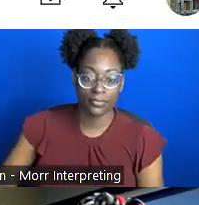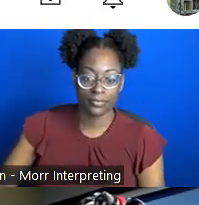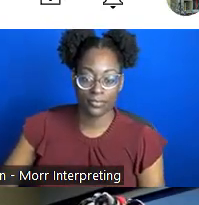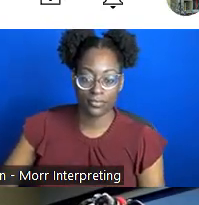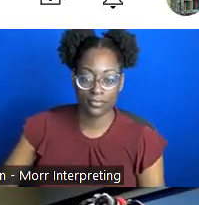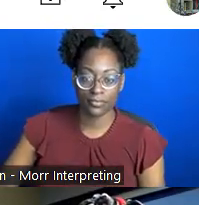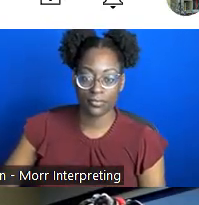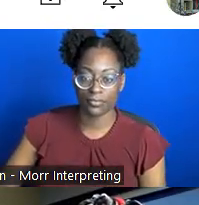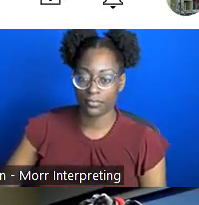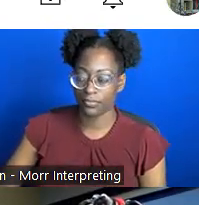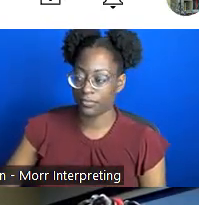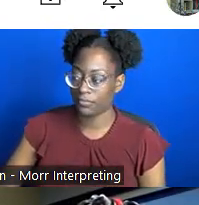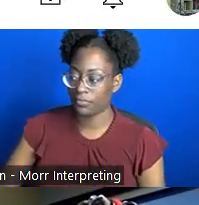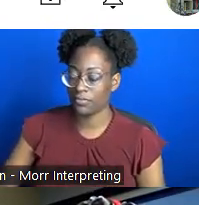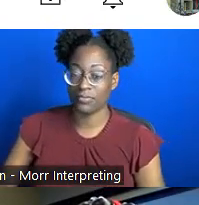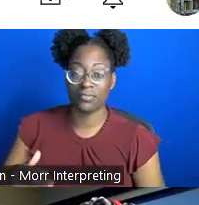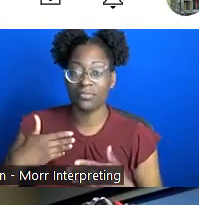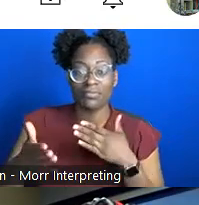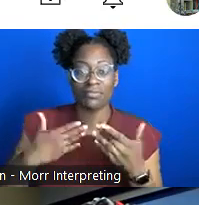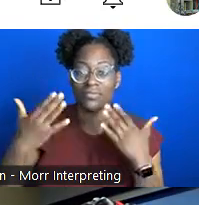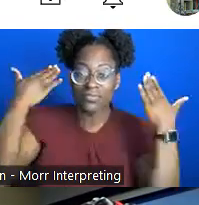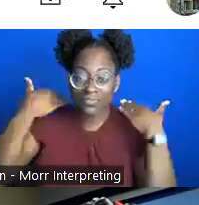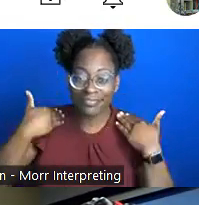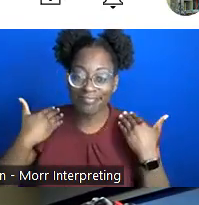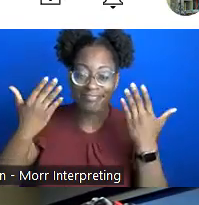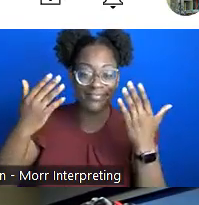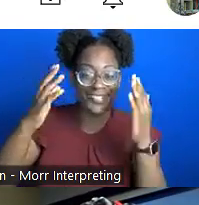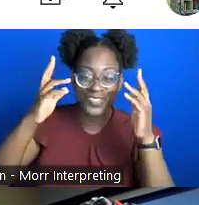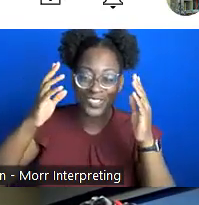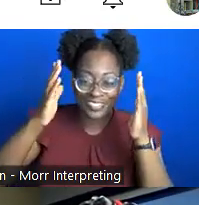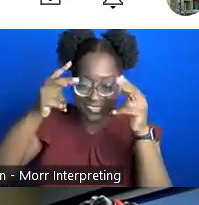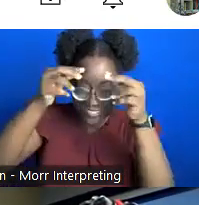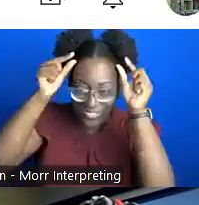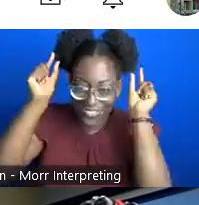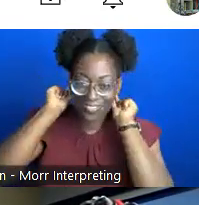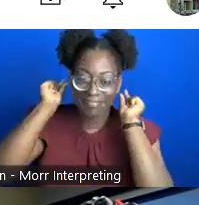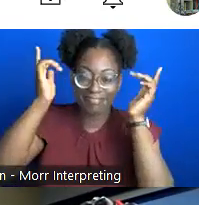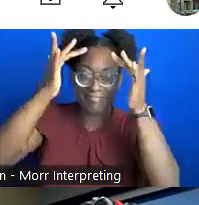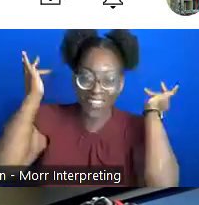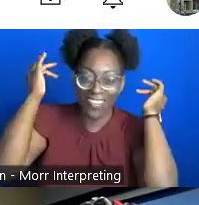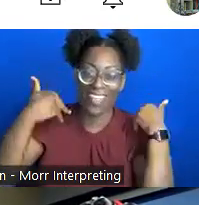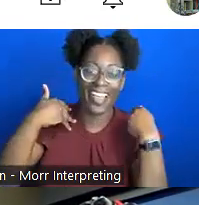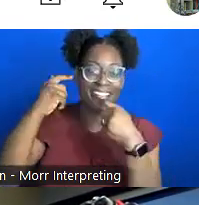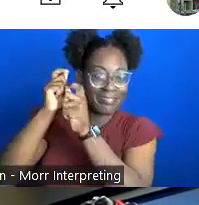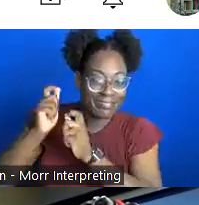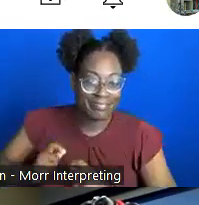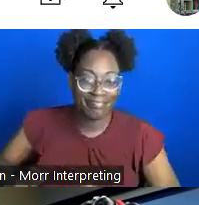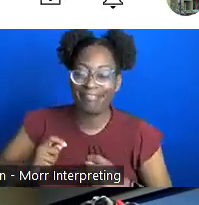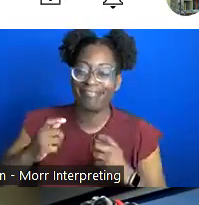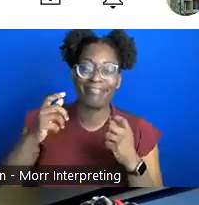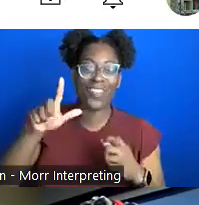Long, short, bald, braids, twist, locks. I love my hair.